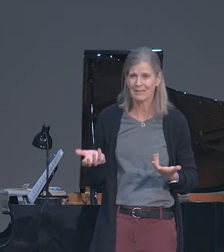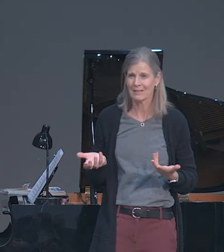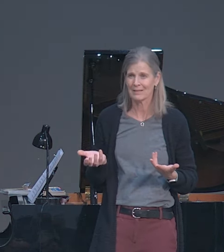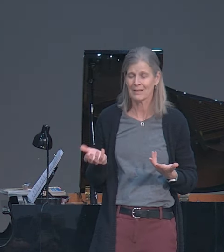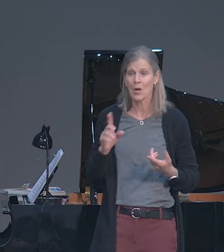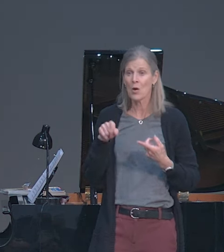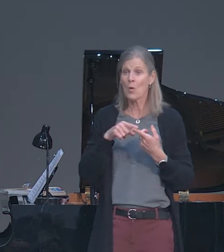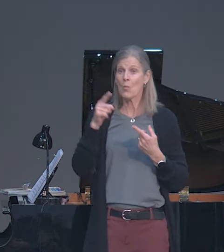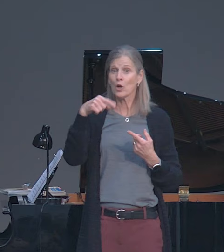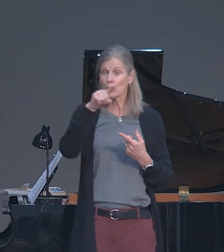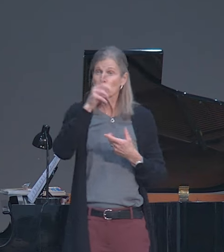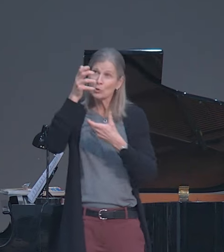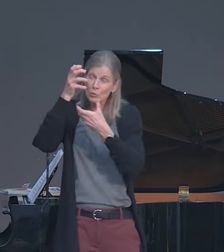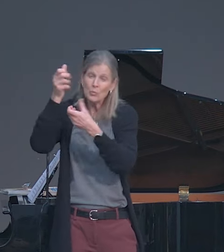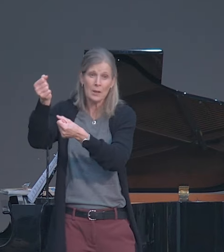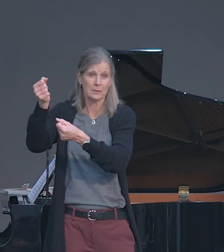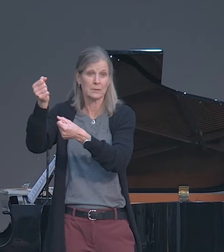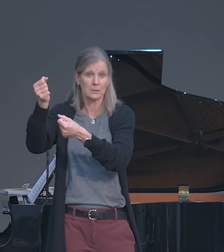See, when you trust